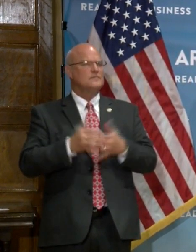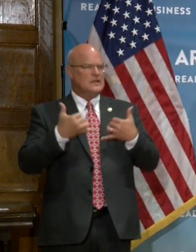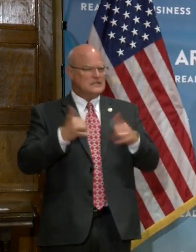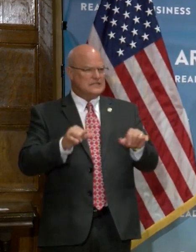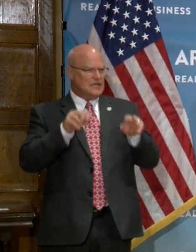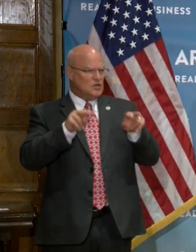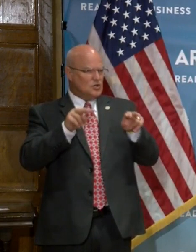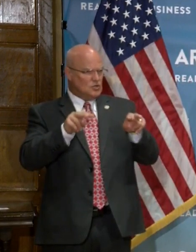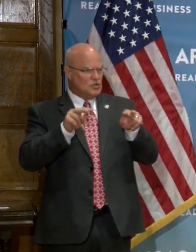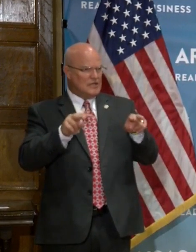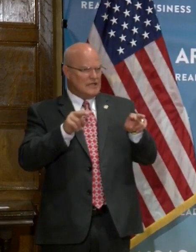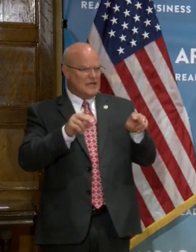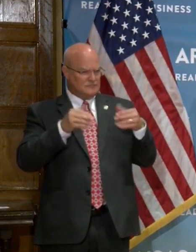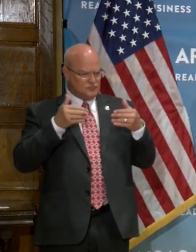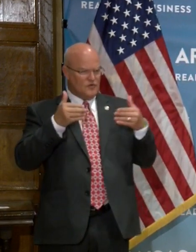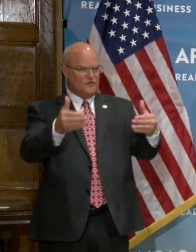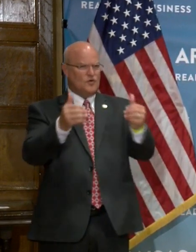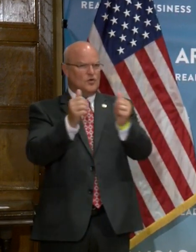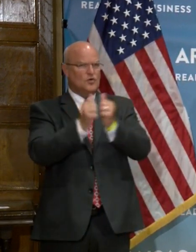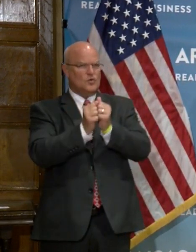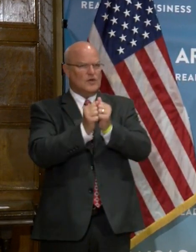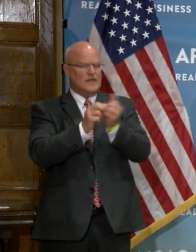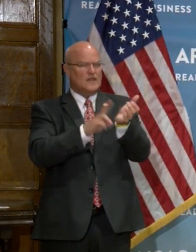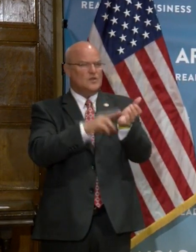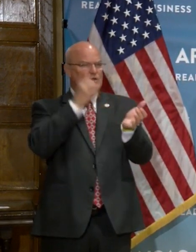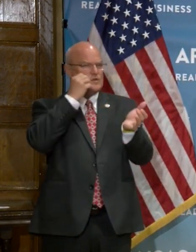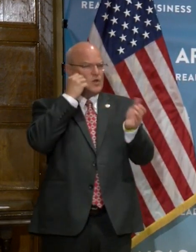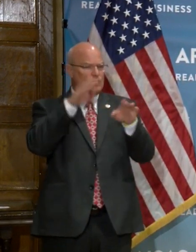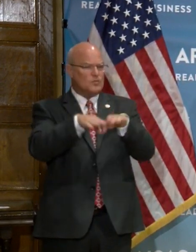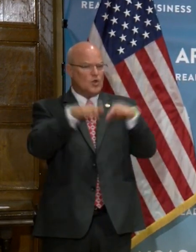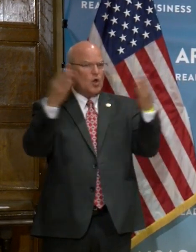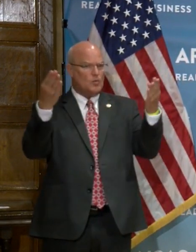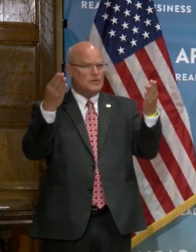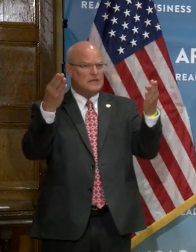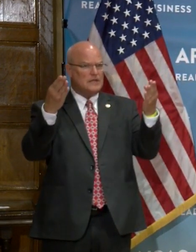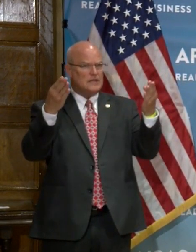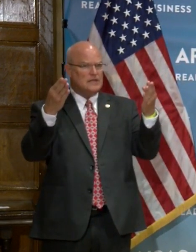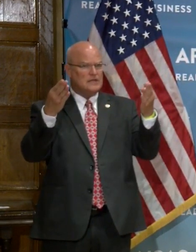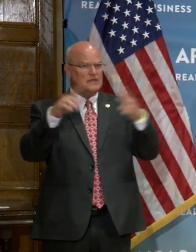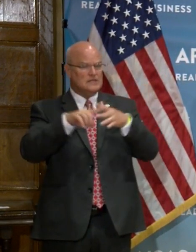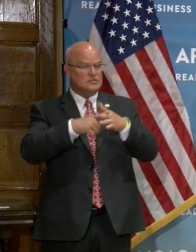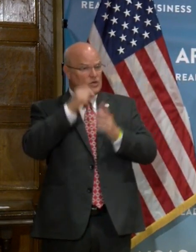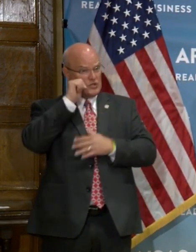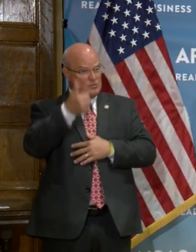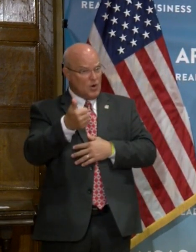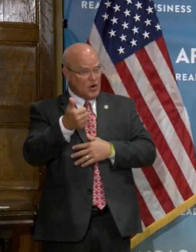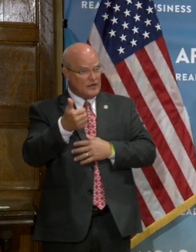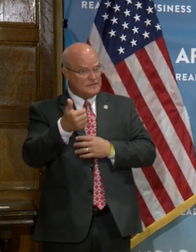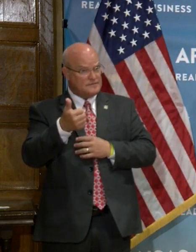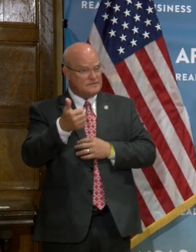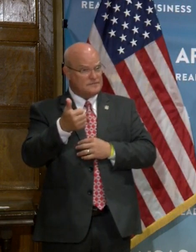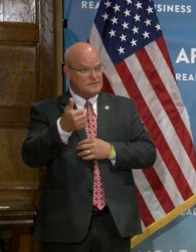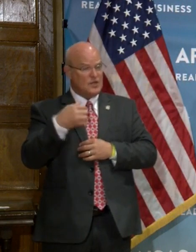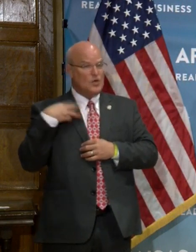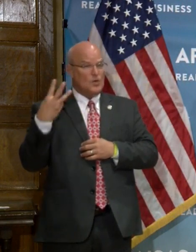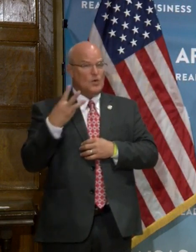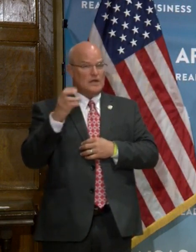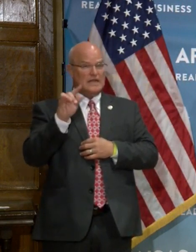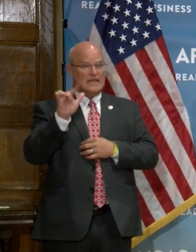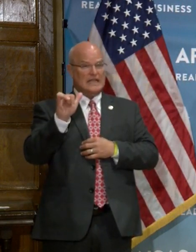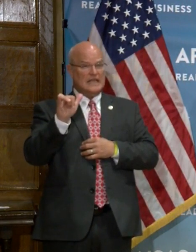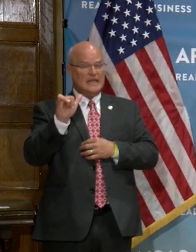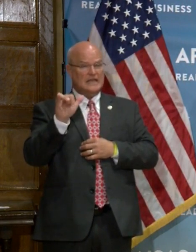at moving forward with the nursing homes reopening, planning starting tomorrow? The Washington